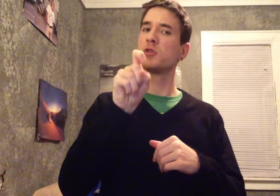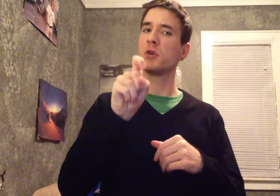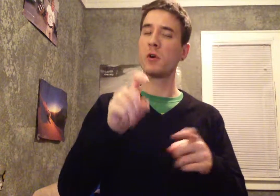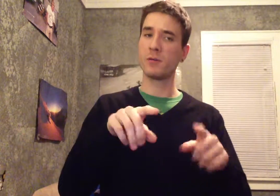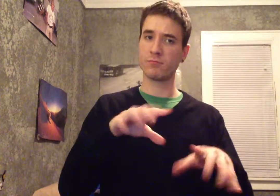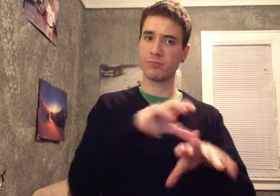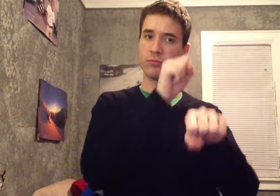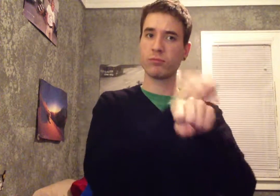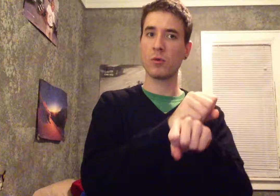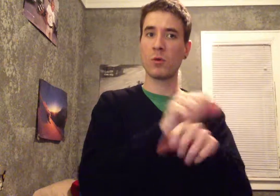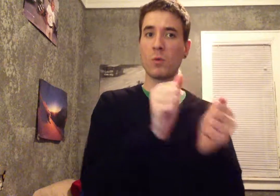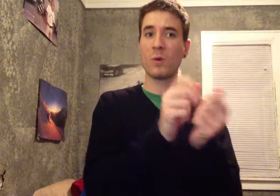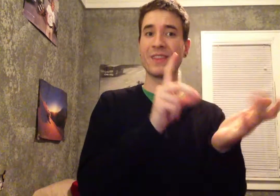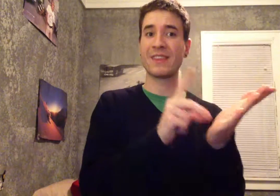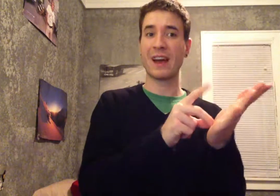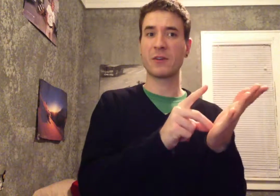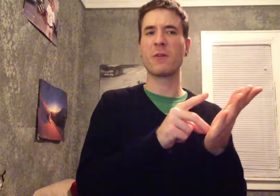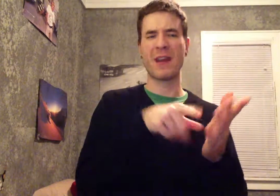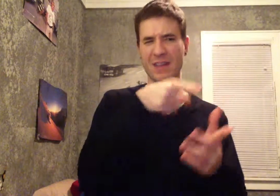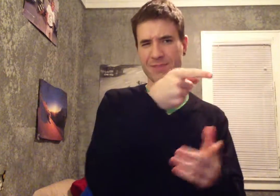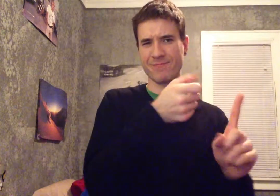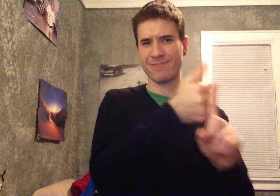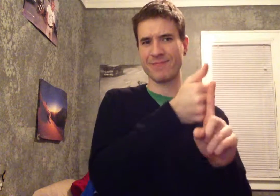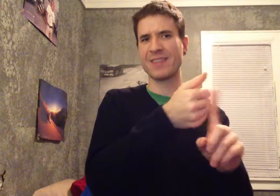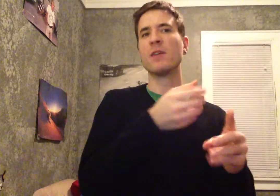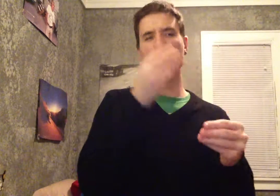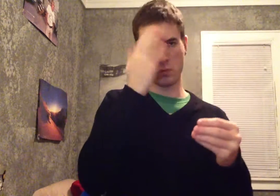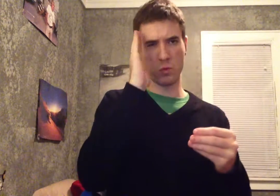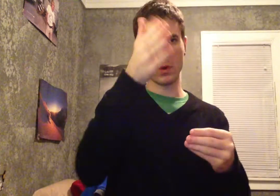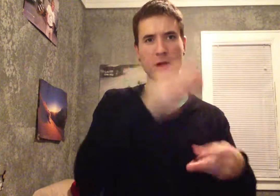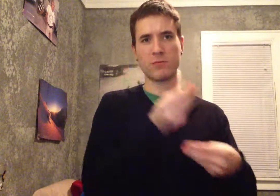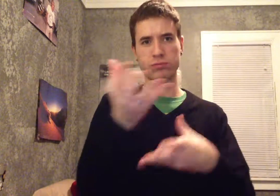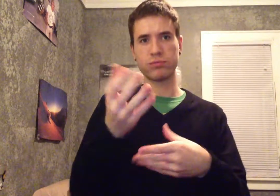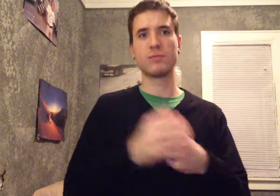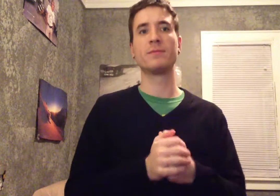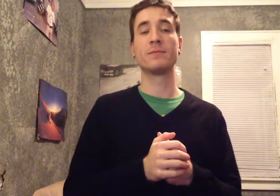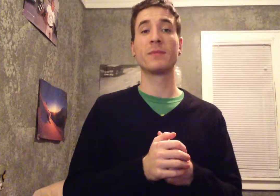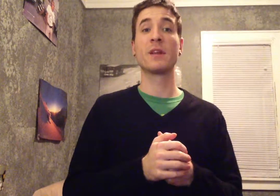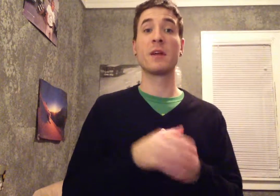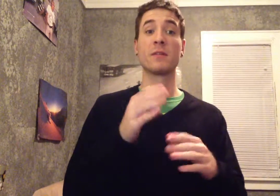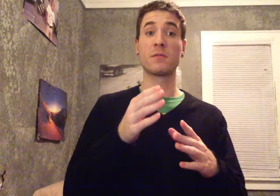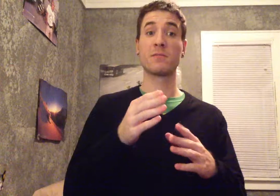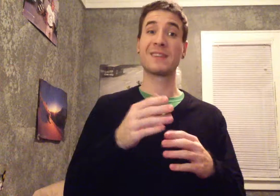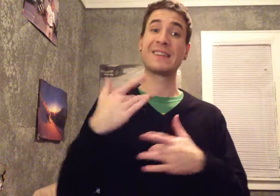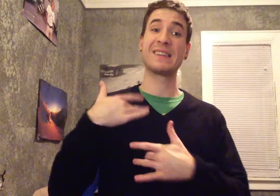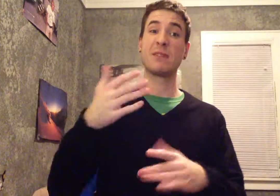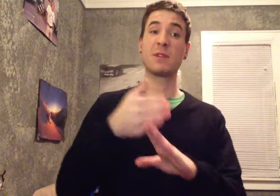Clinical Endocrinologists, before a meal, the goal is to stay under 110. 2 hours after